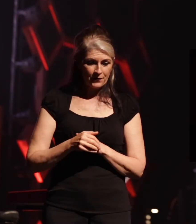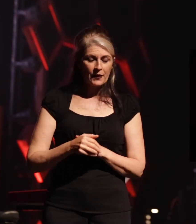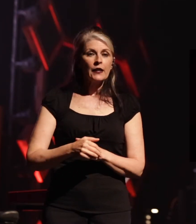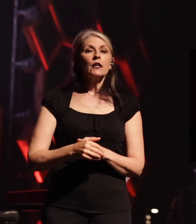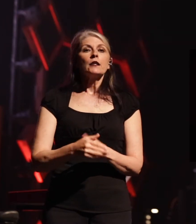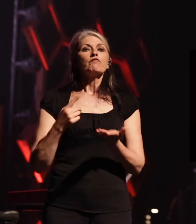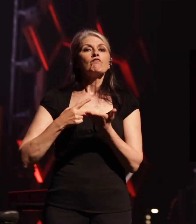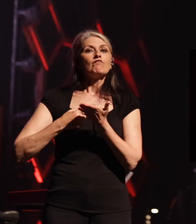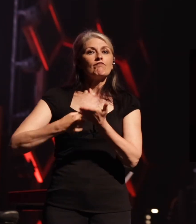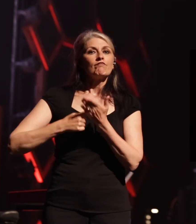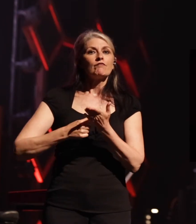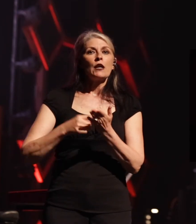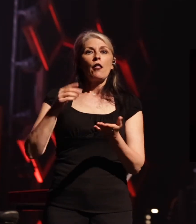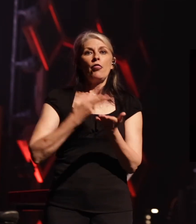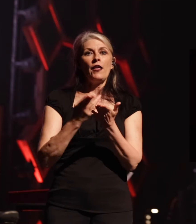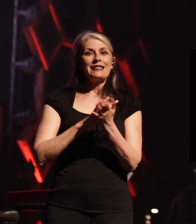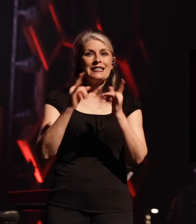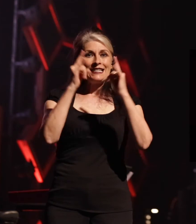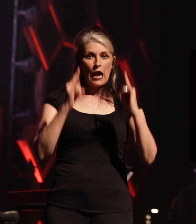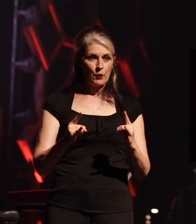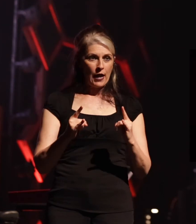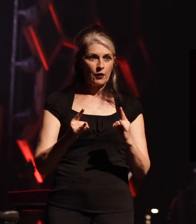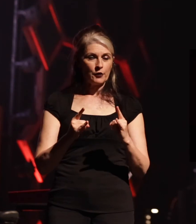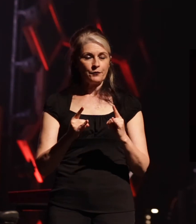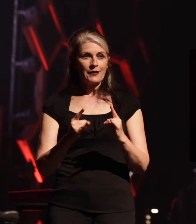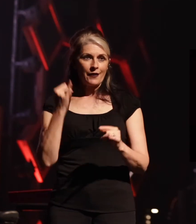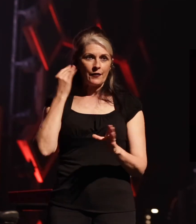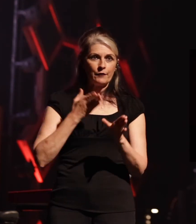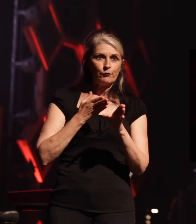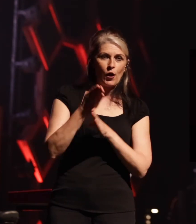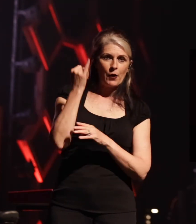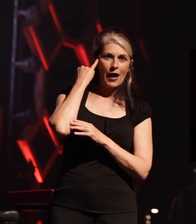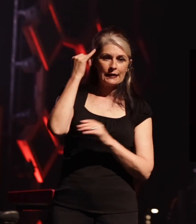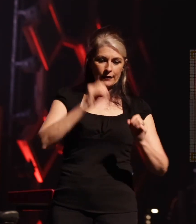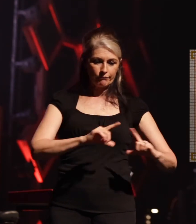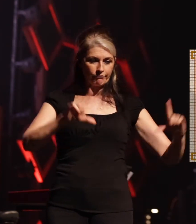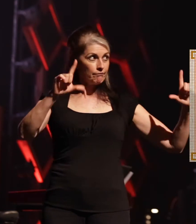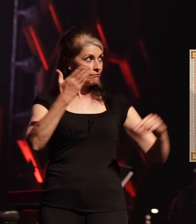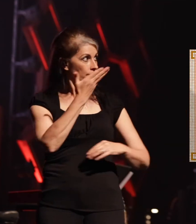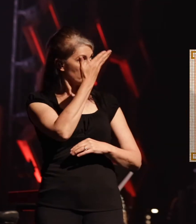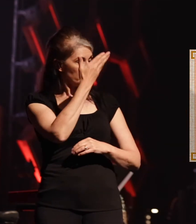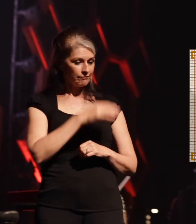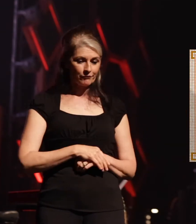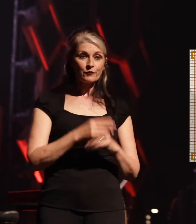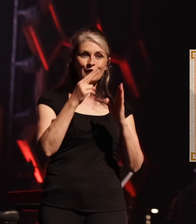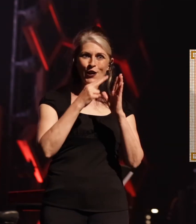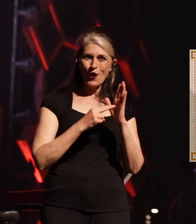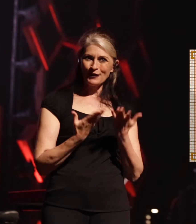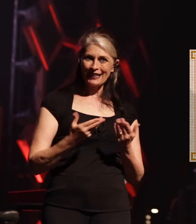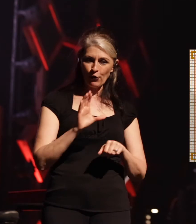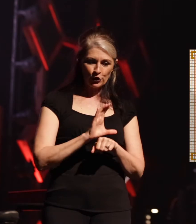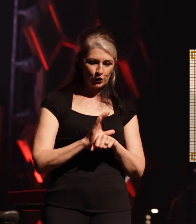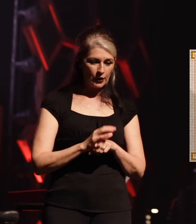the tabernacle. The main idea of this sermon is up here on the screen. You can write on your notes if you like. We'd like to take notes at the Grove. It says, the tabernacle